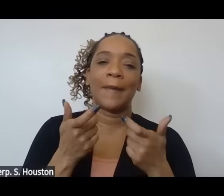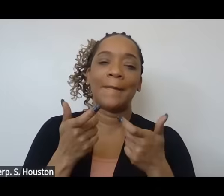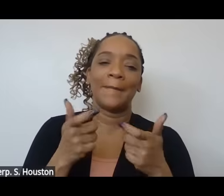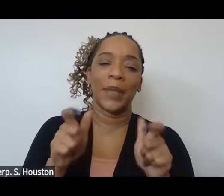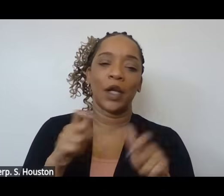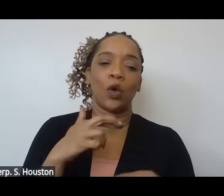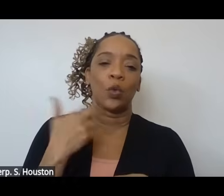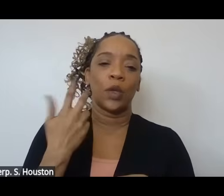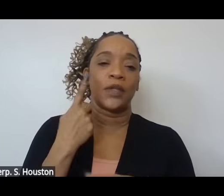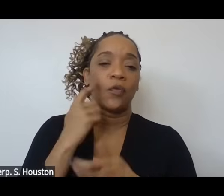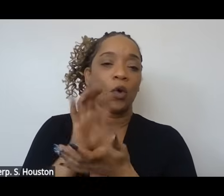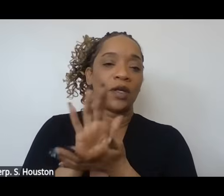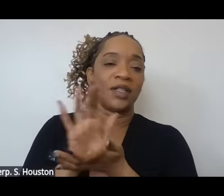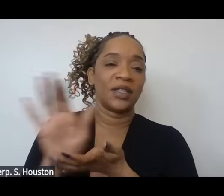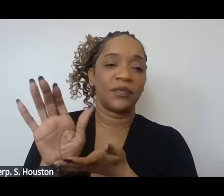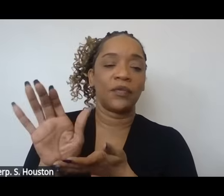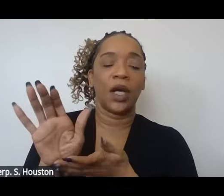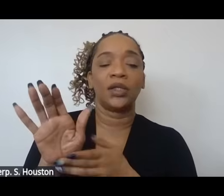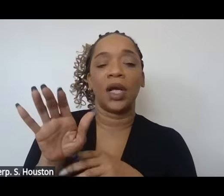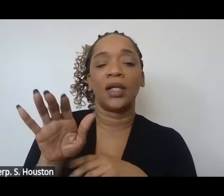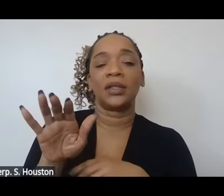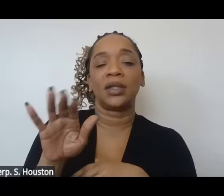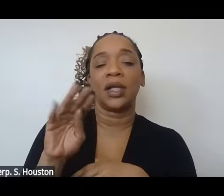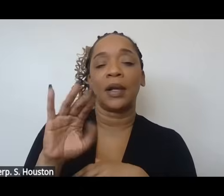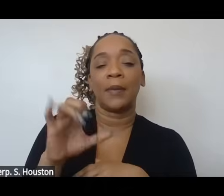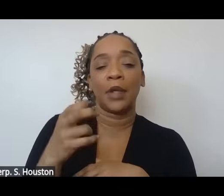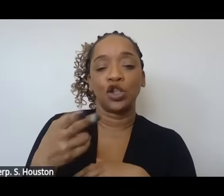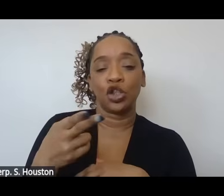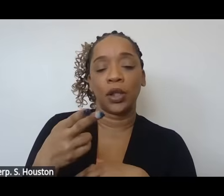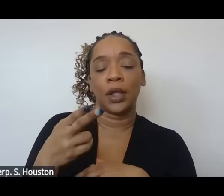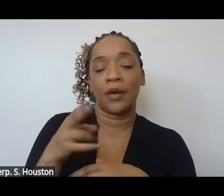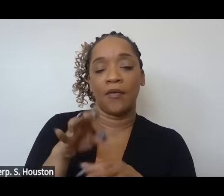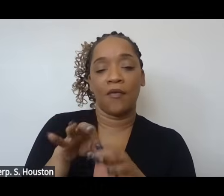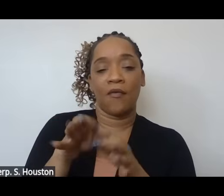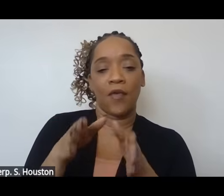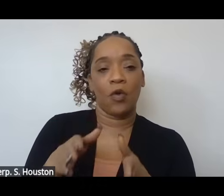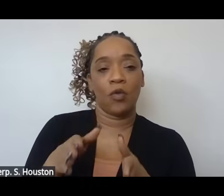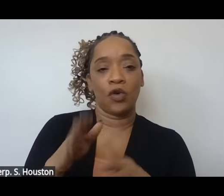And it seems as though there's a hole.